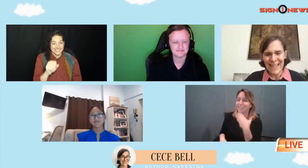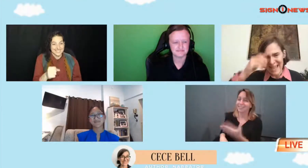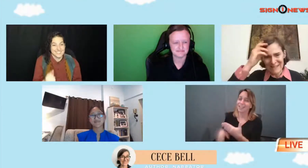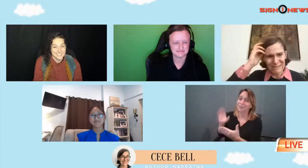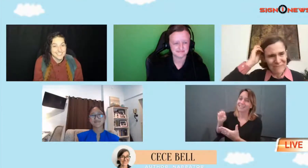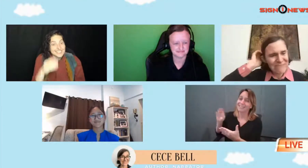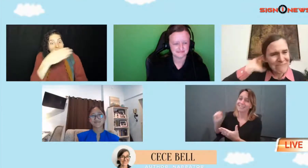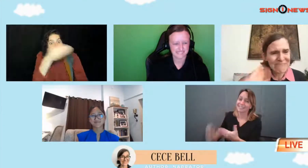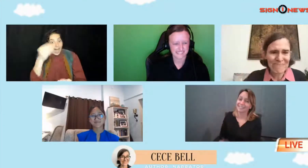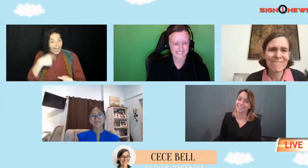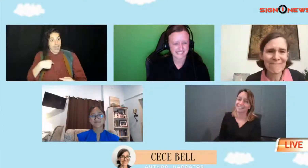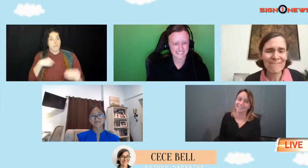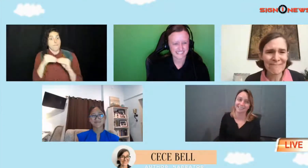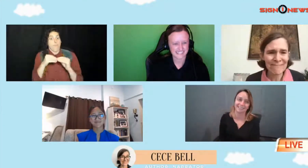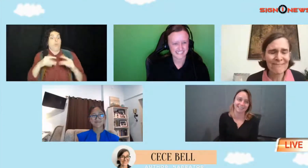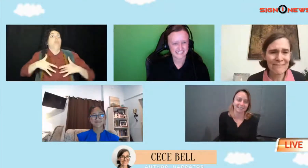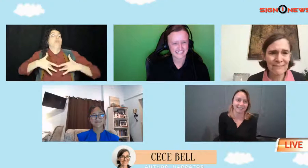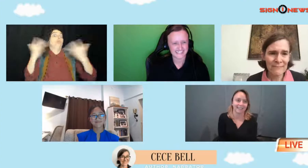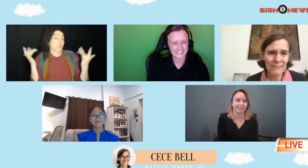Cece.